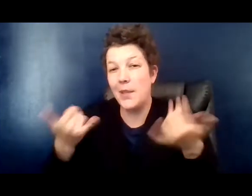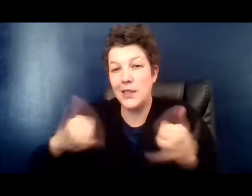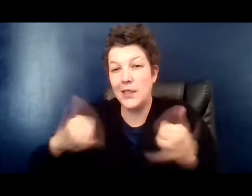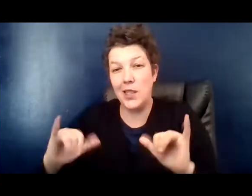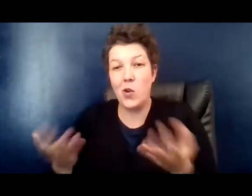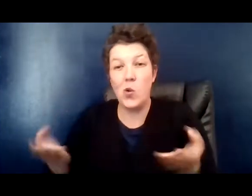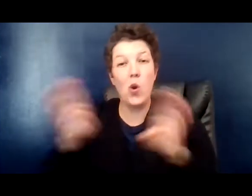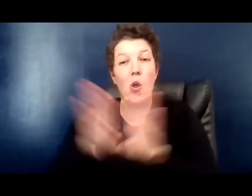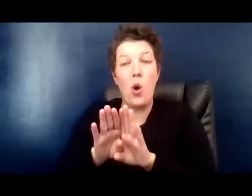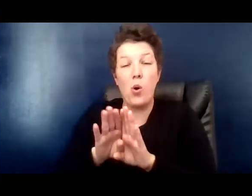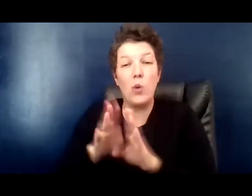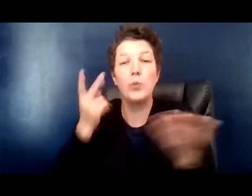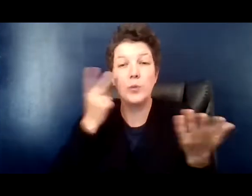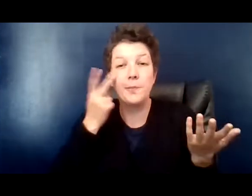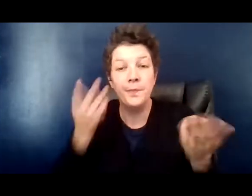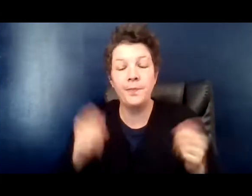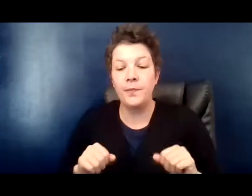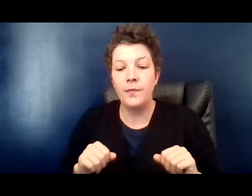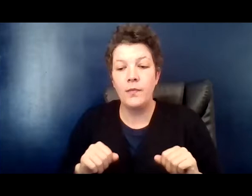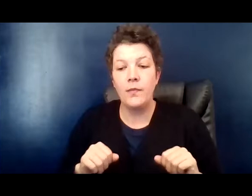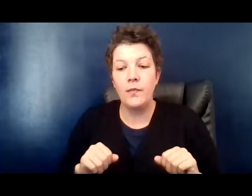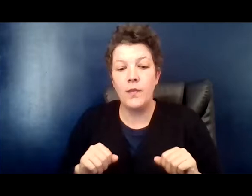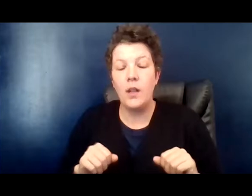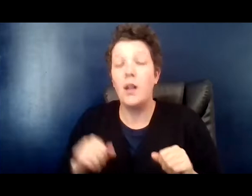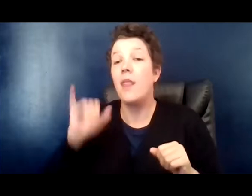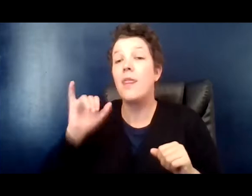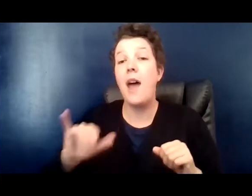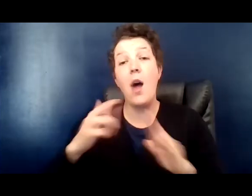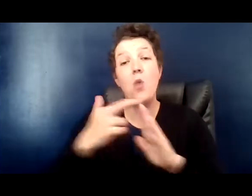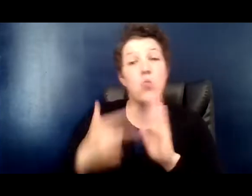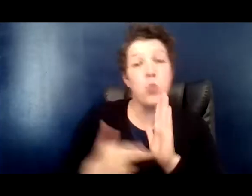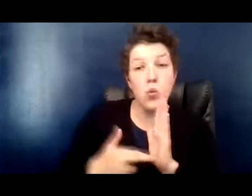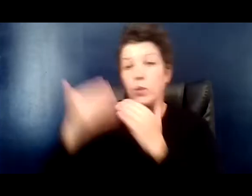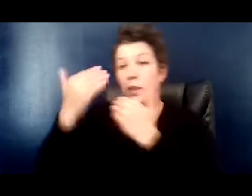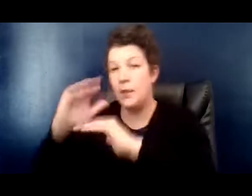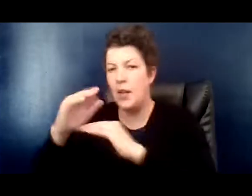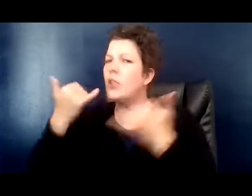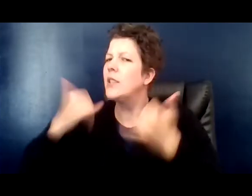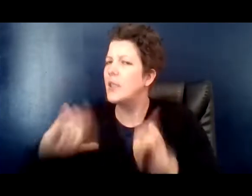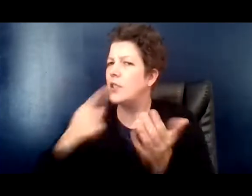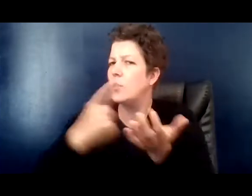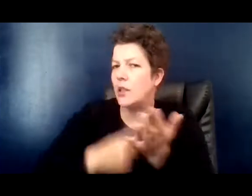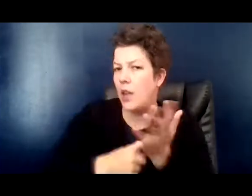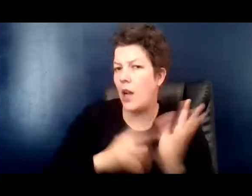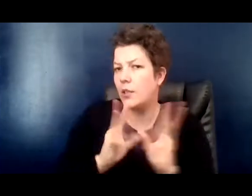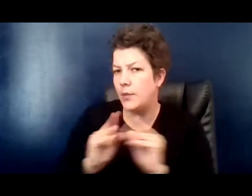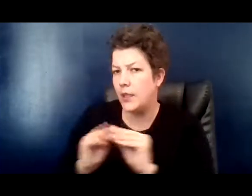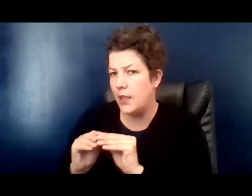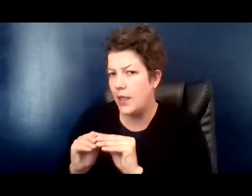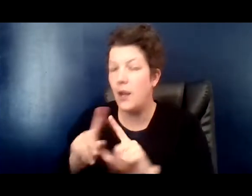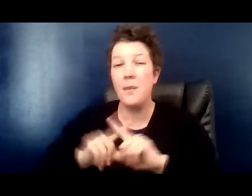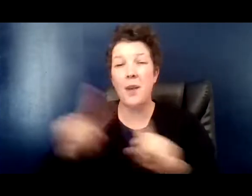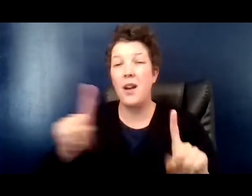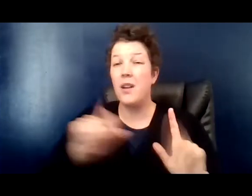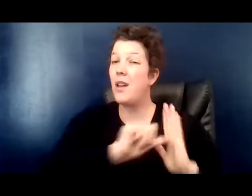the guidelines are certainly still under review as to what will be required. But one of the things, I can't emphasize it enough, is